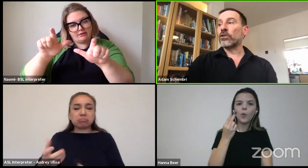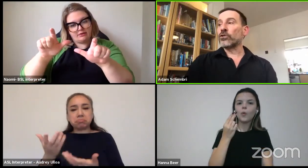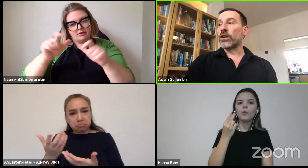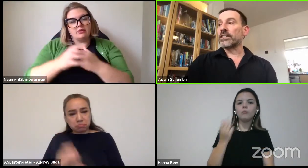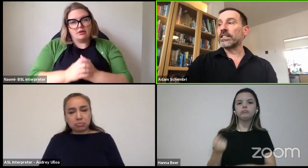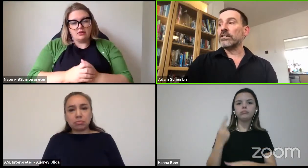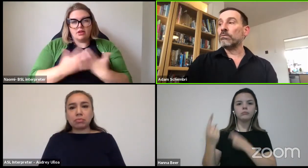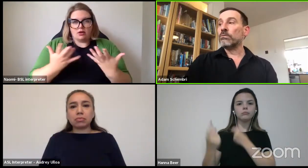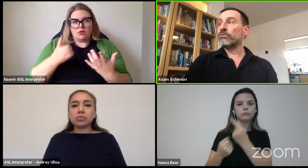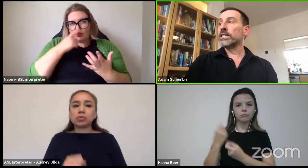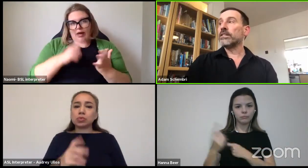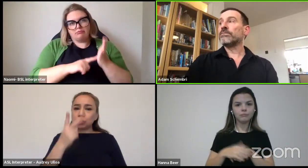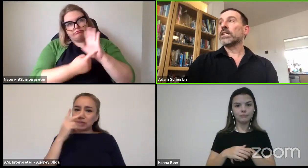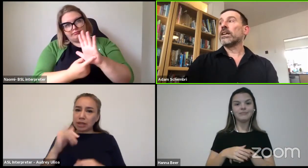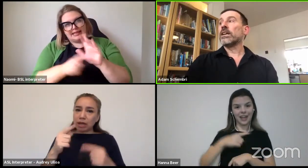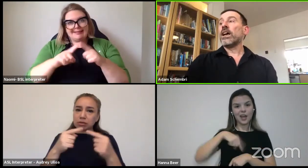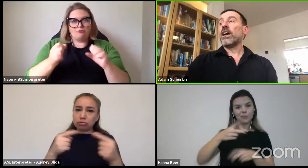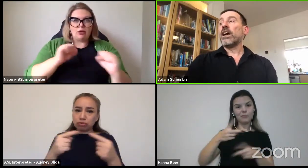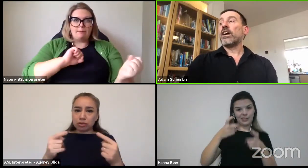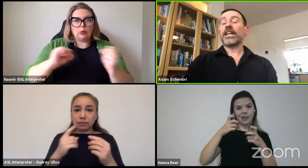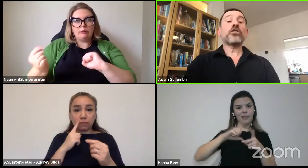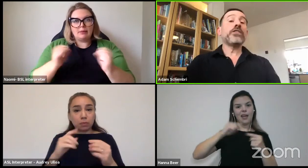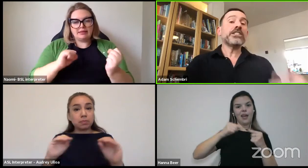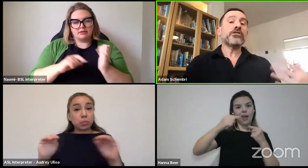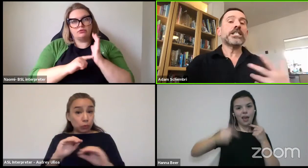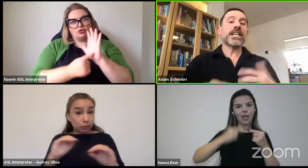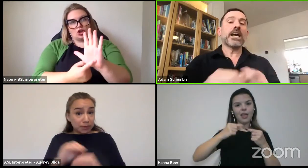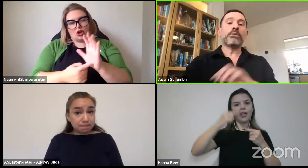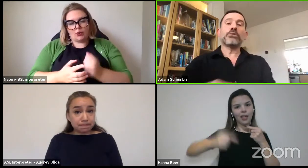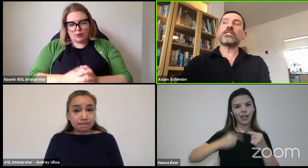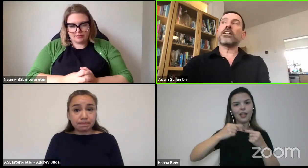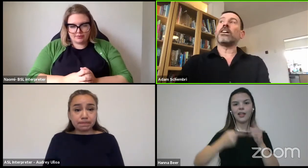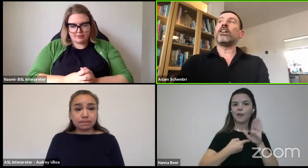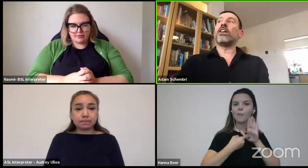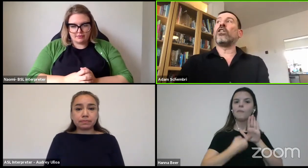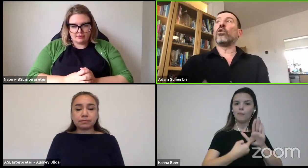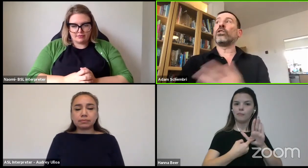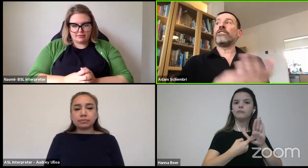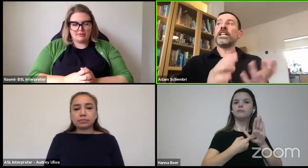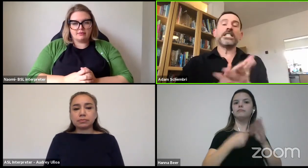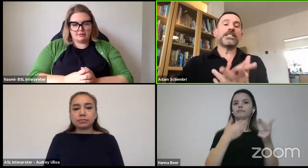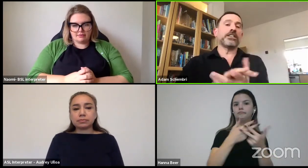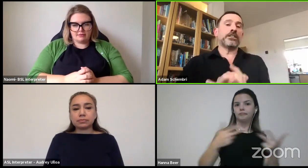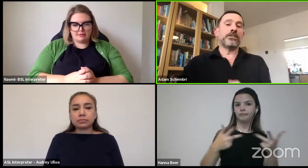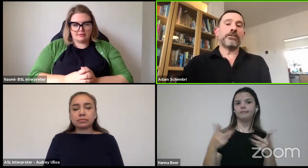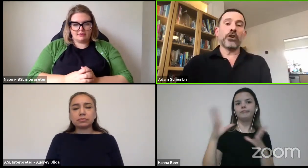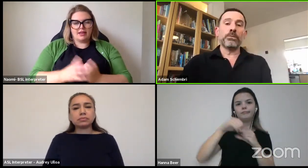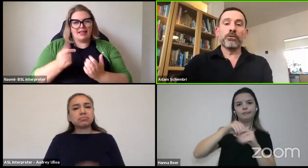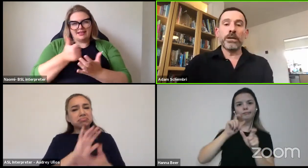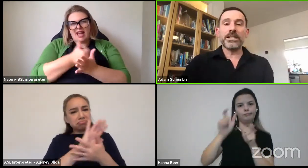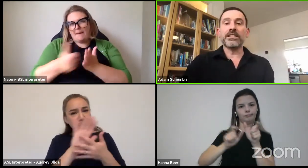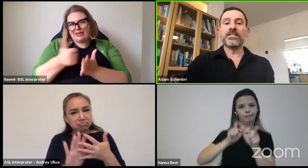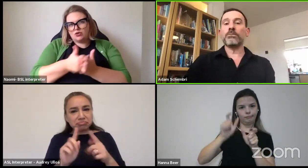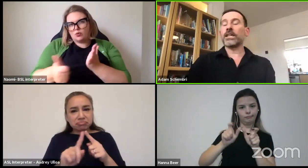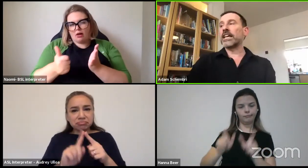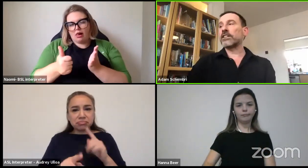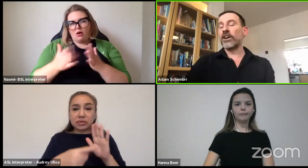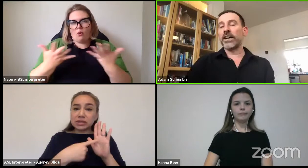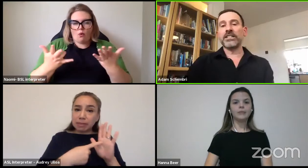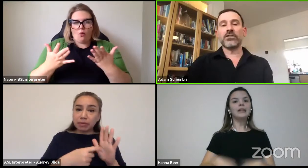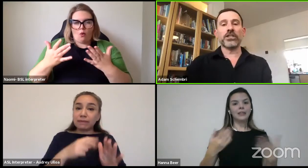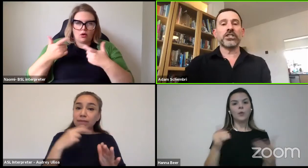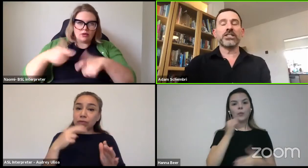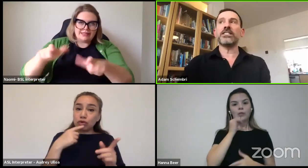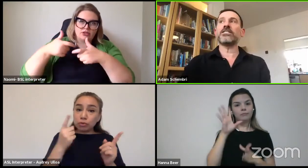those contrasts in movement. Okay, so these are examples, all of these, the verb agreement system, the